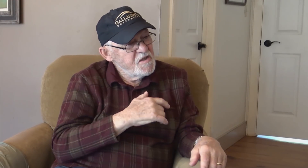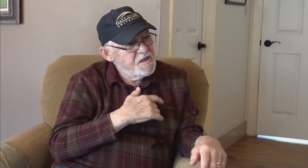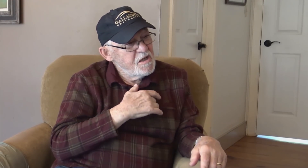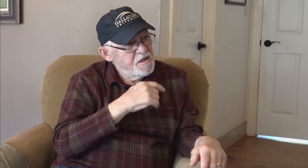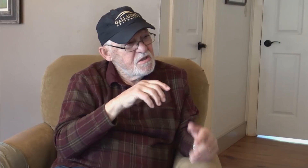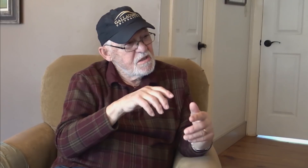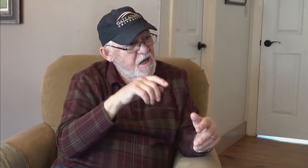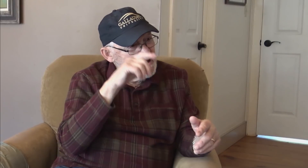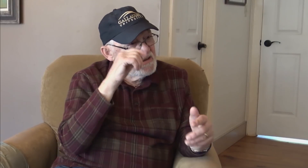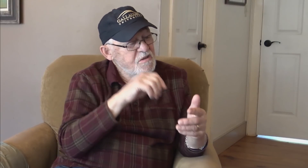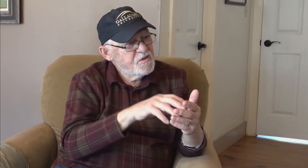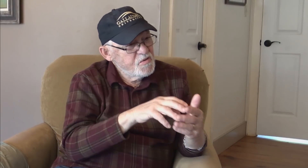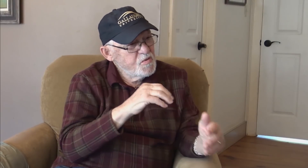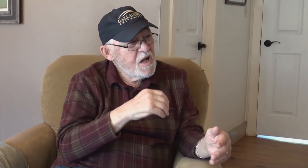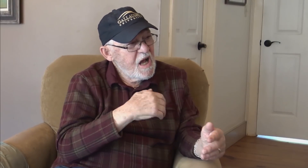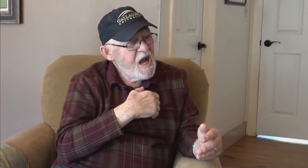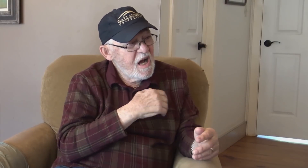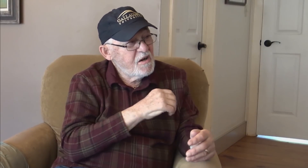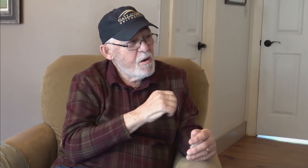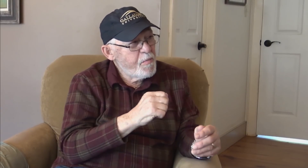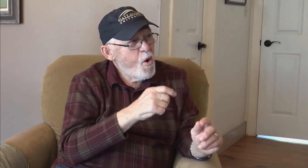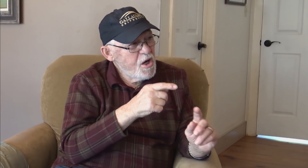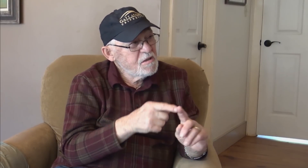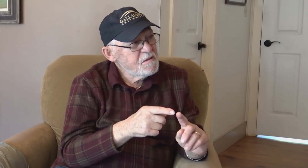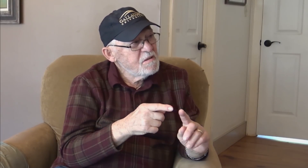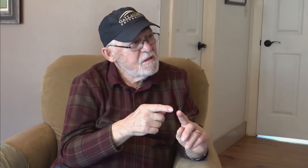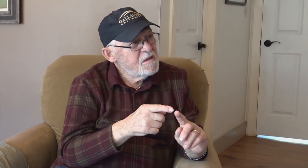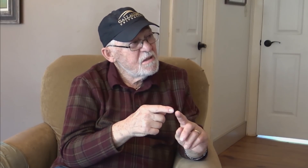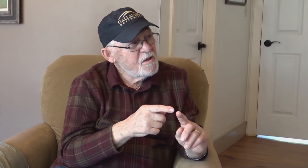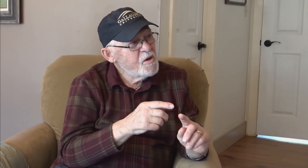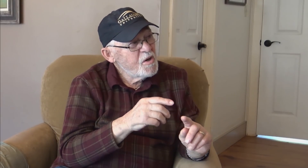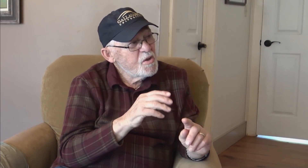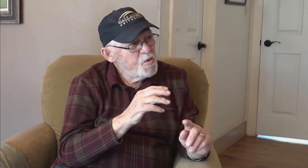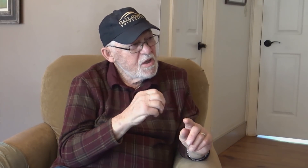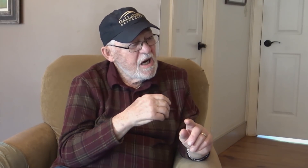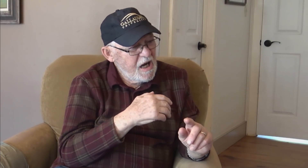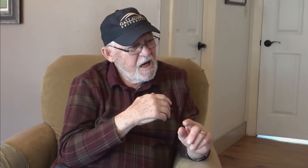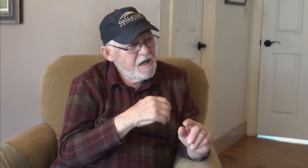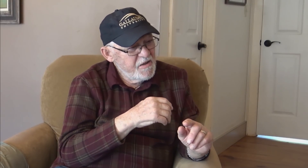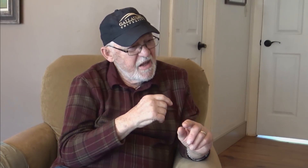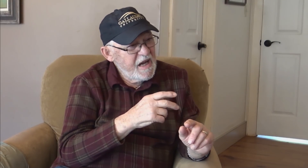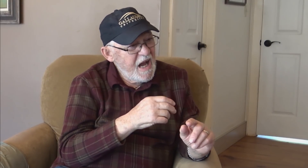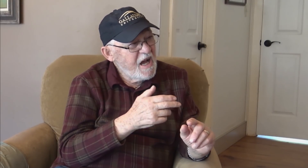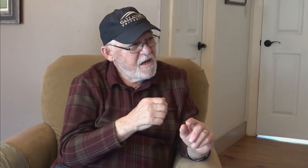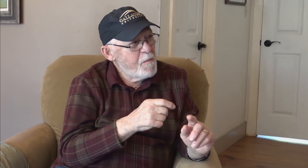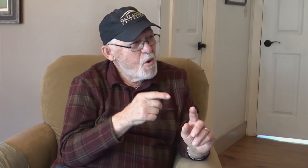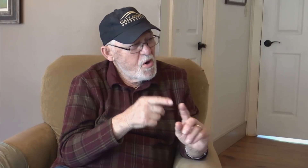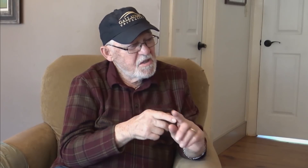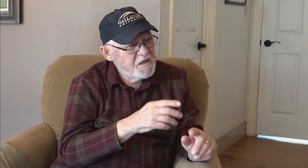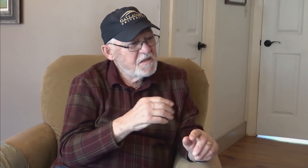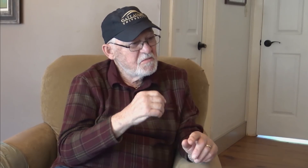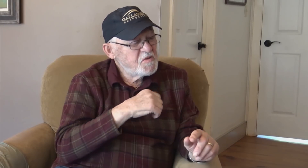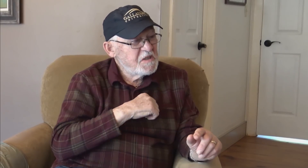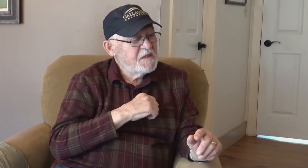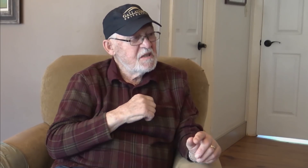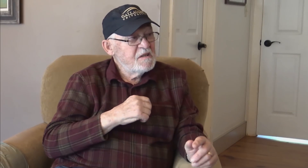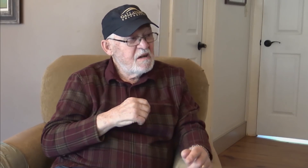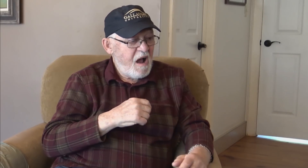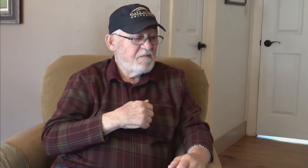going on. But at the same time, I certainly recognized that Gallaudet had a point. They